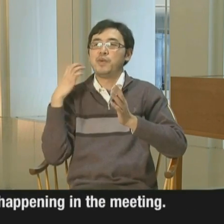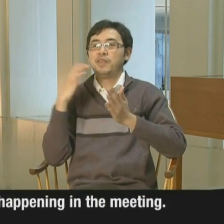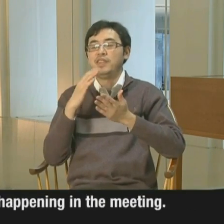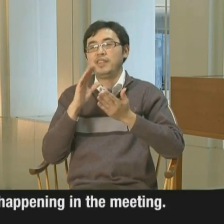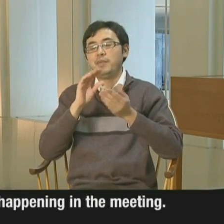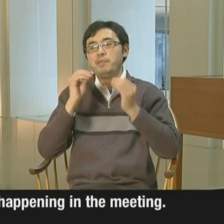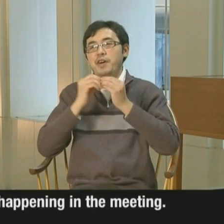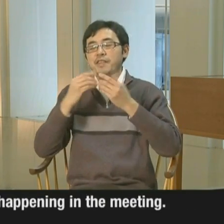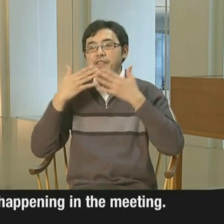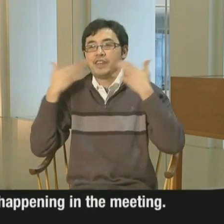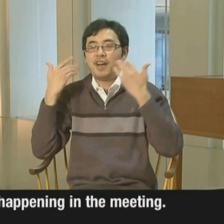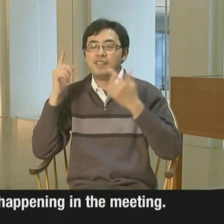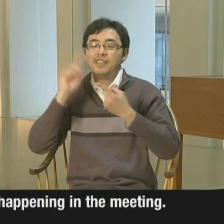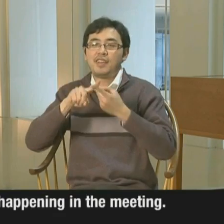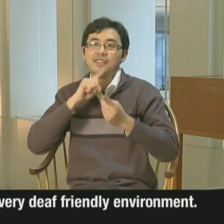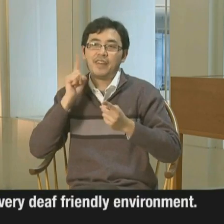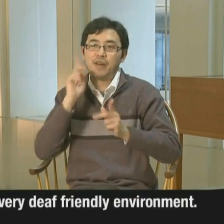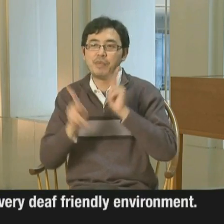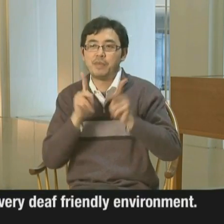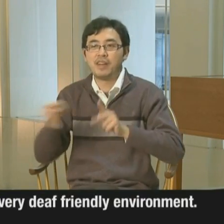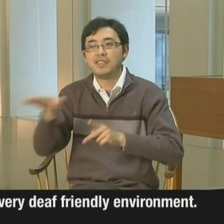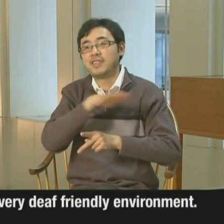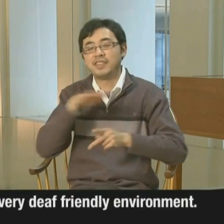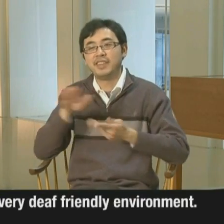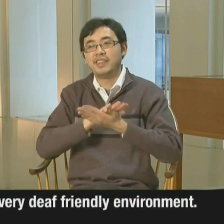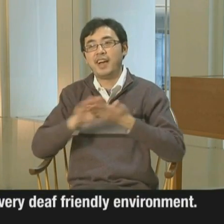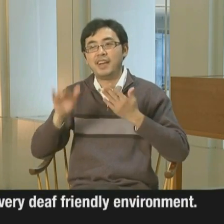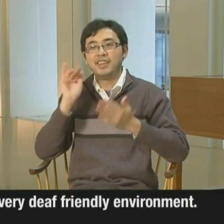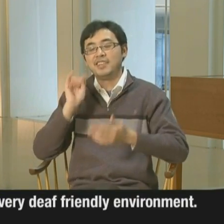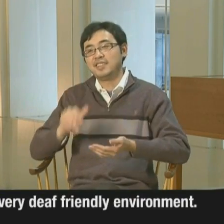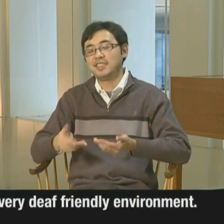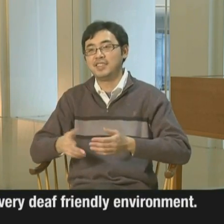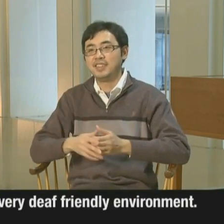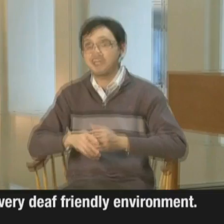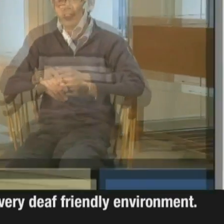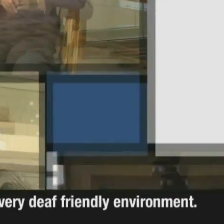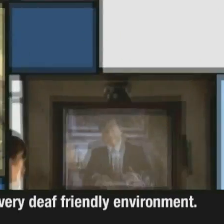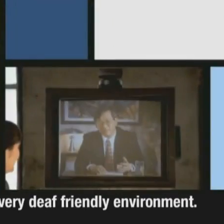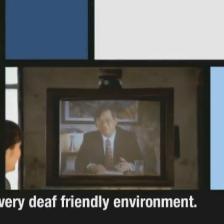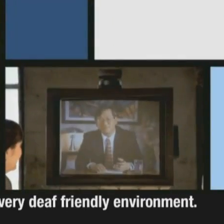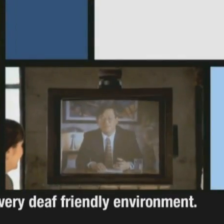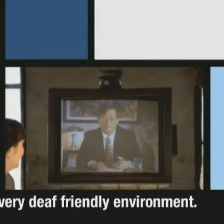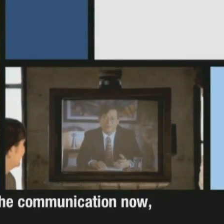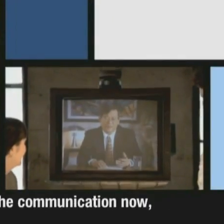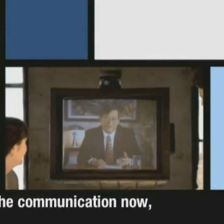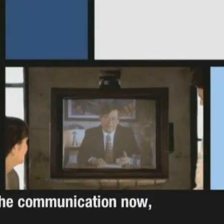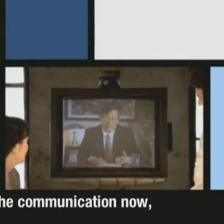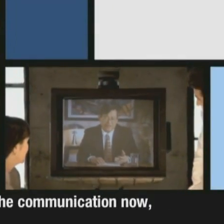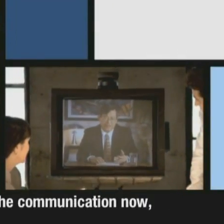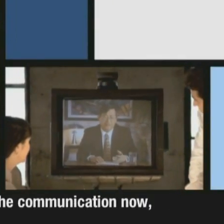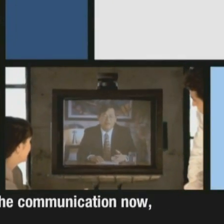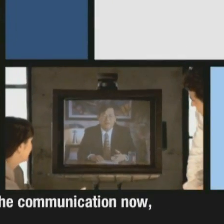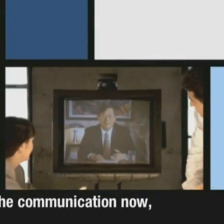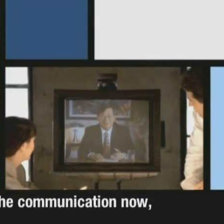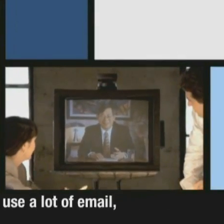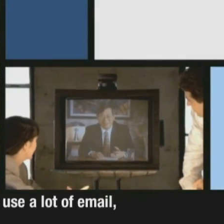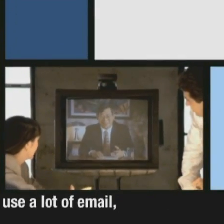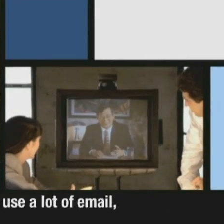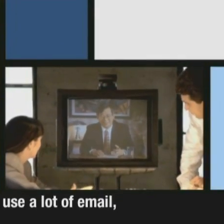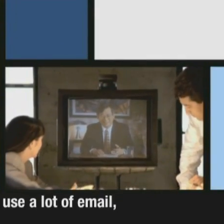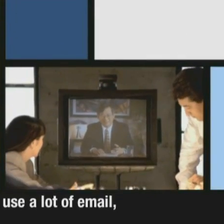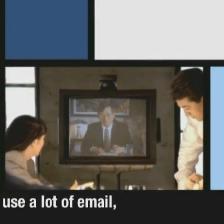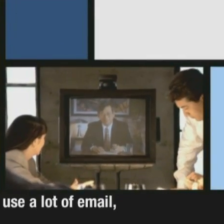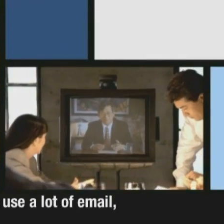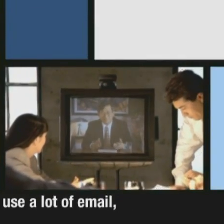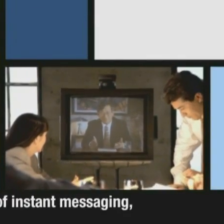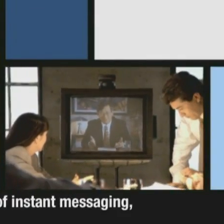what is happening in the meeting. I feel like it's a very deaf-friendly environment. A lot of the communication now, we